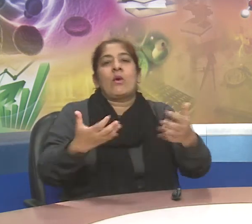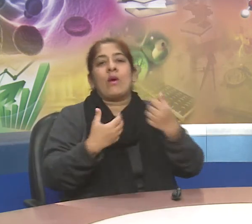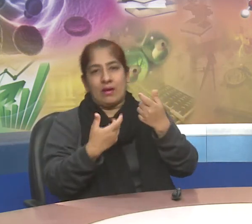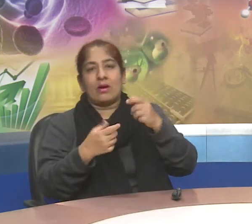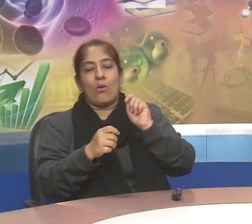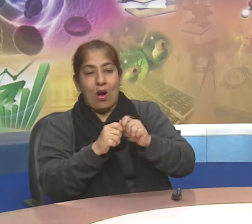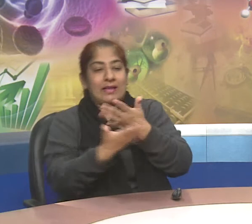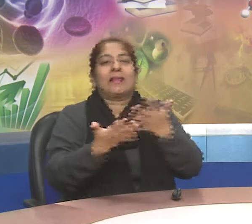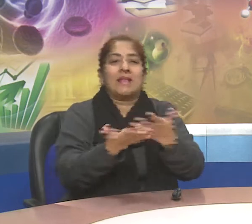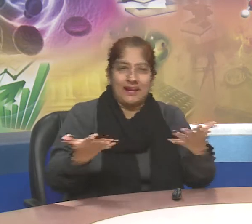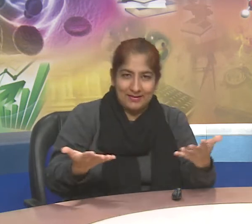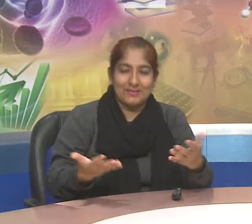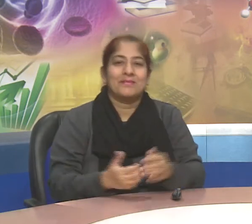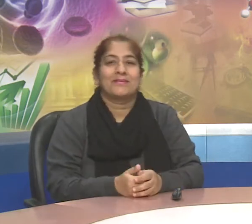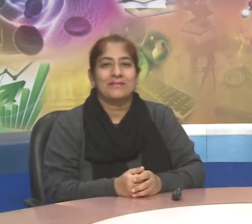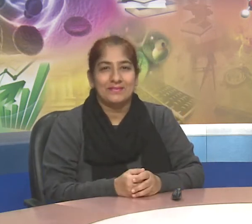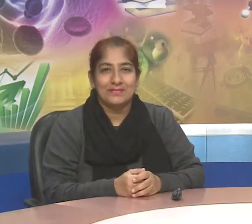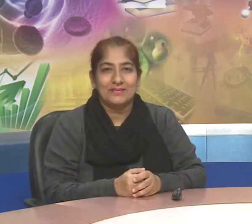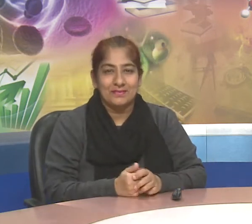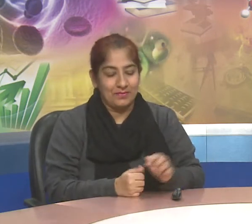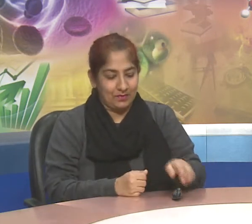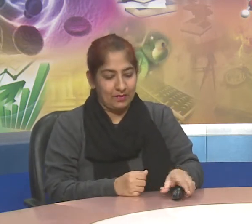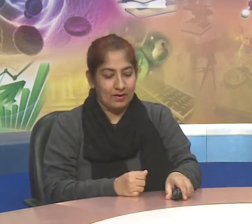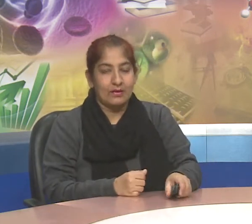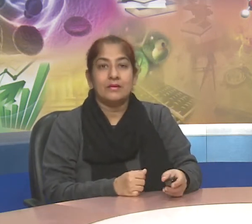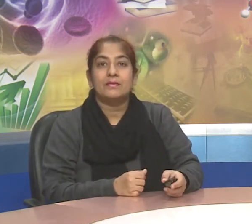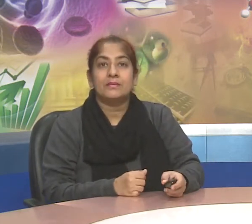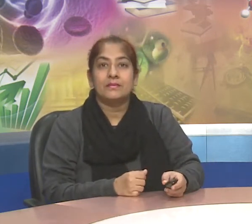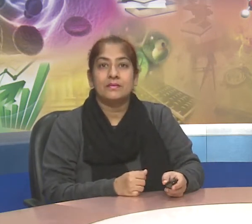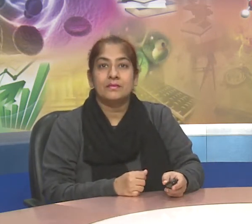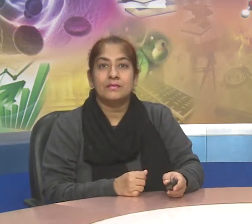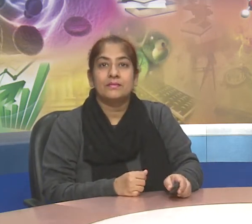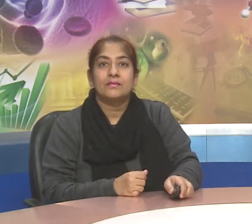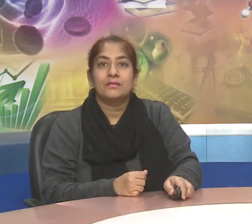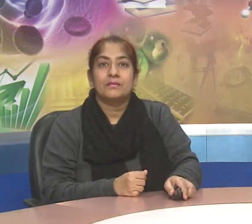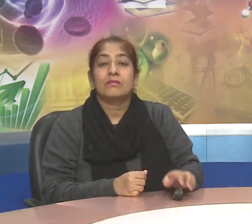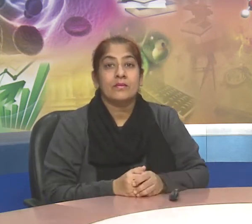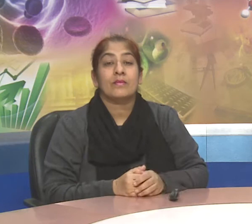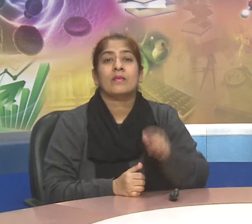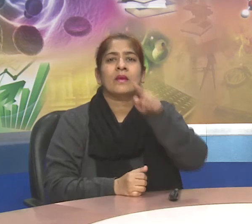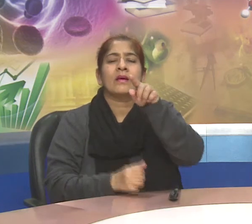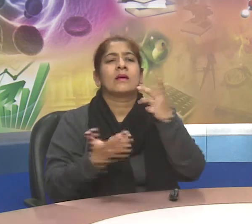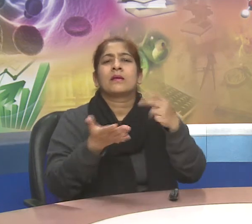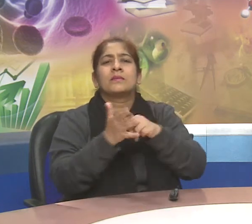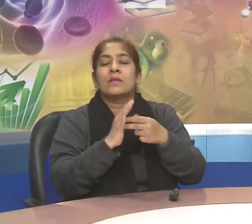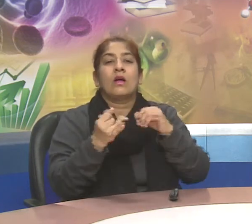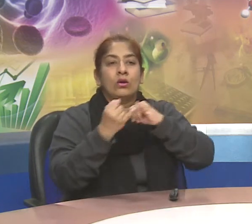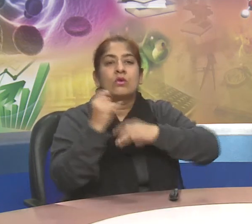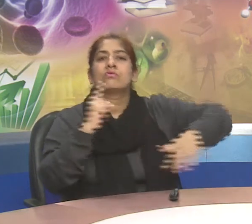and the charge with sun, it means resource, the battery, the words of shear